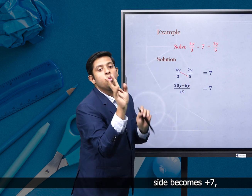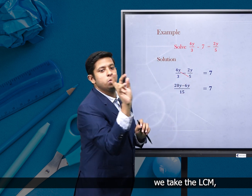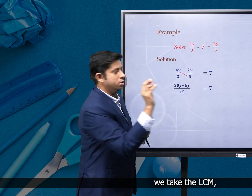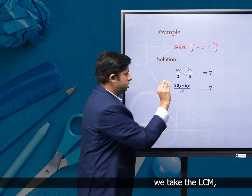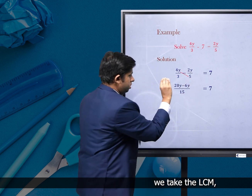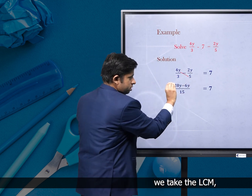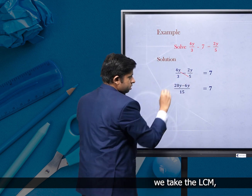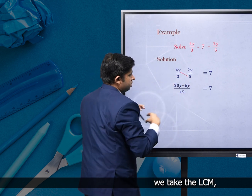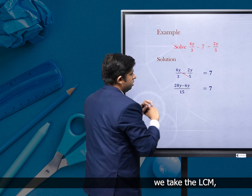We take the LCM,